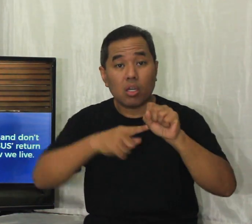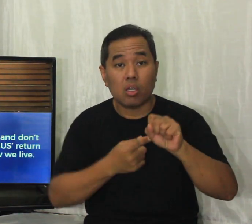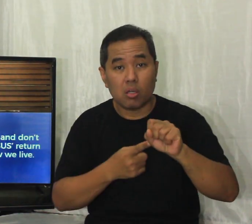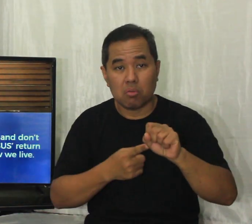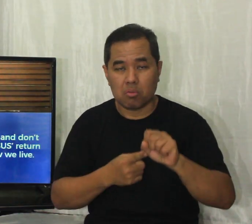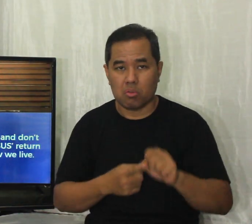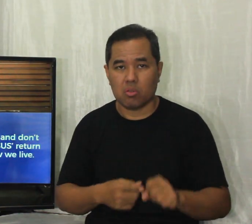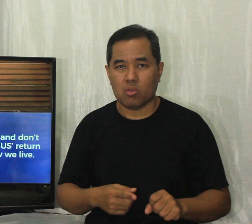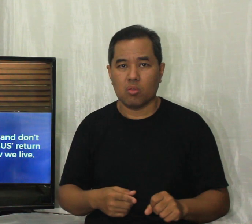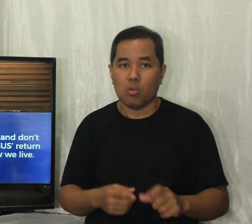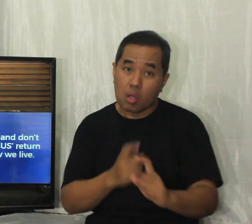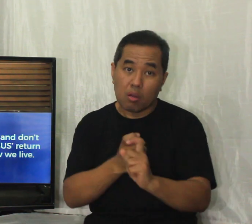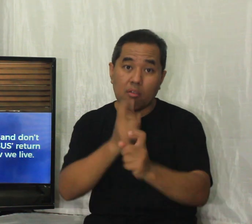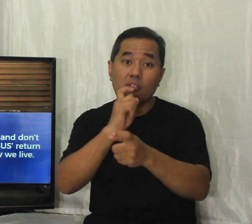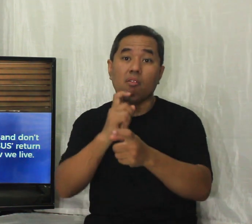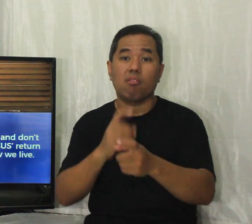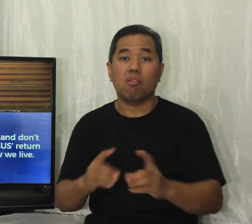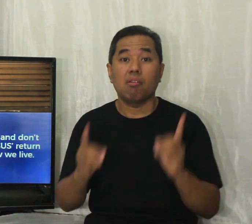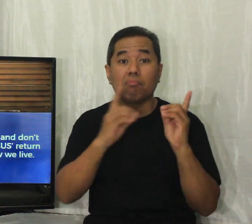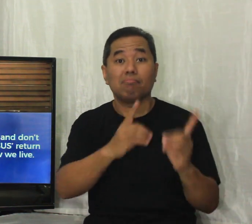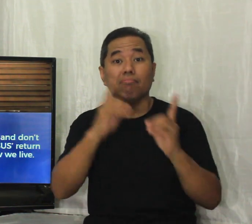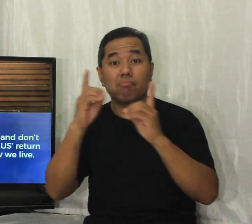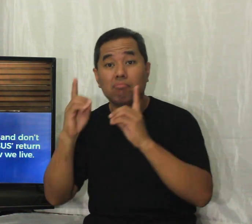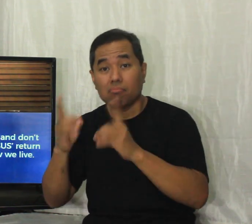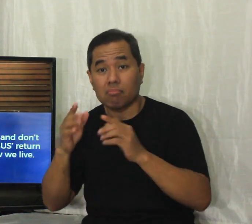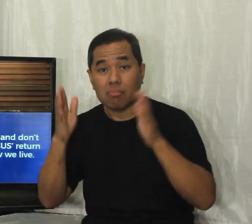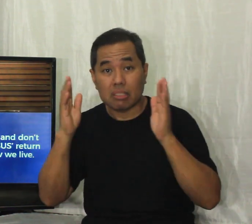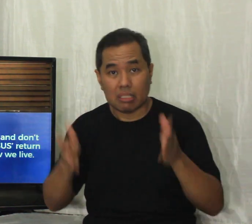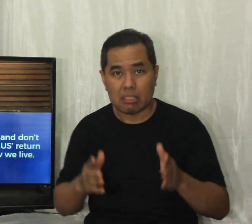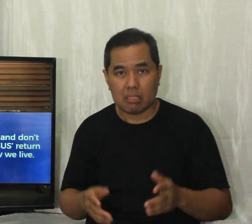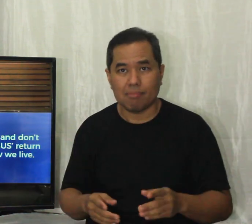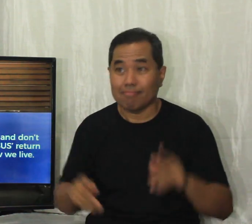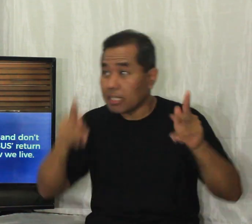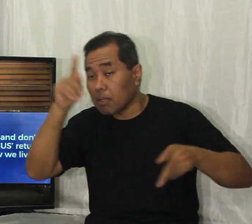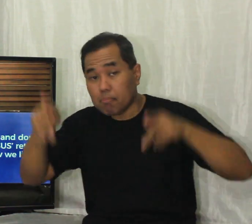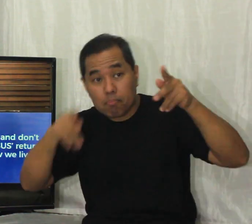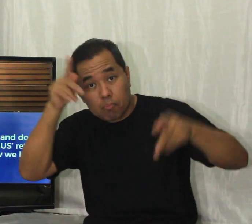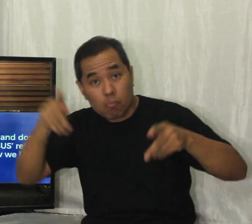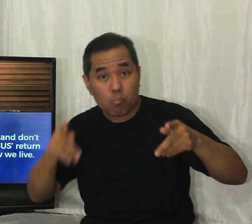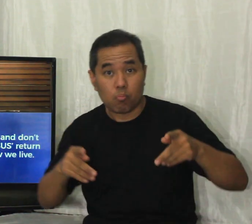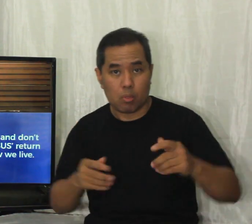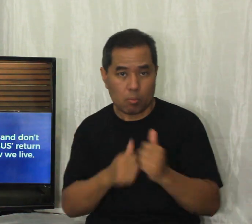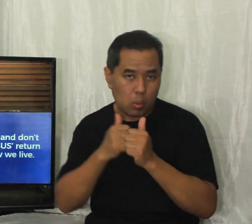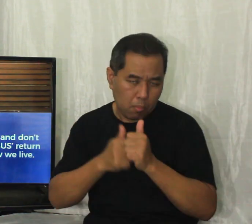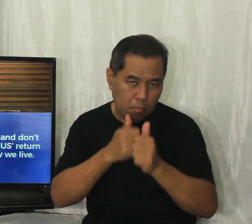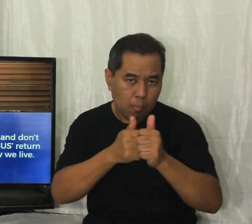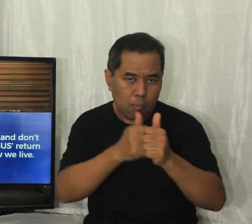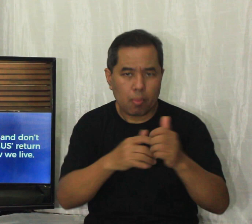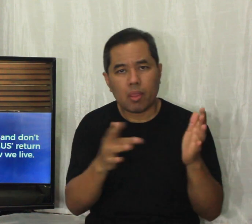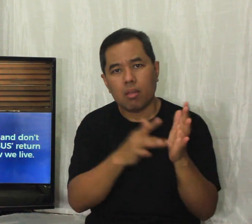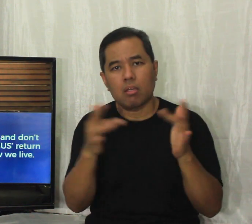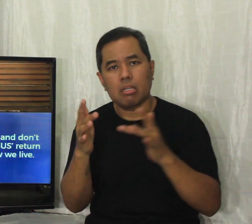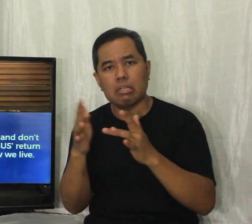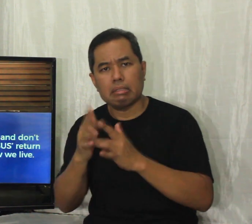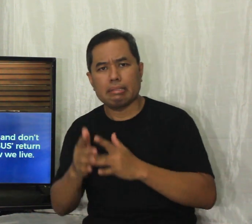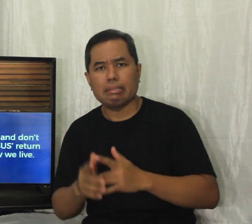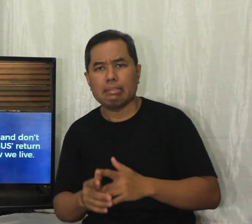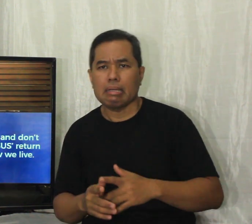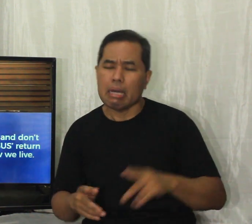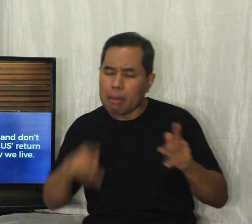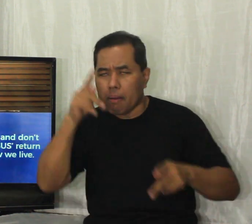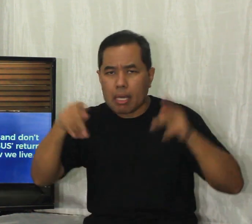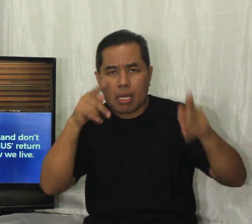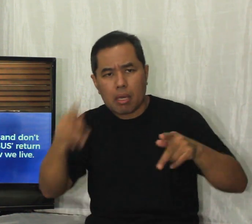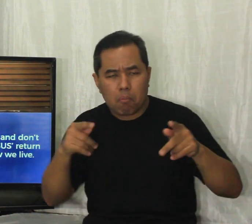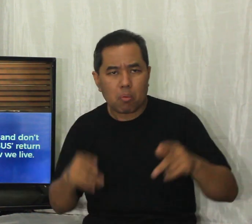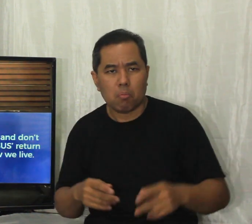called disciples. These were the people that followed Jesus, sat with Jesus, had a conversation, discussions with